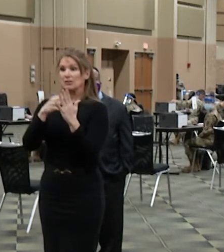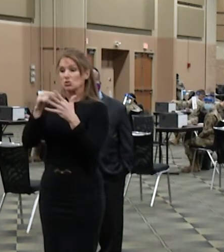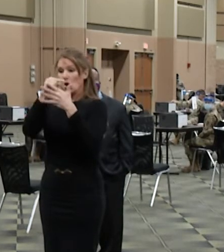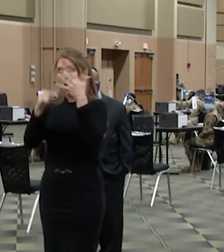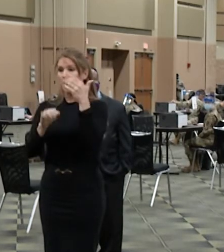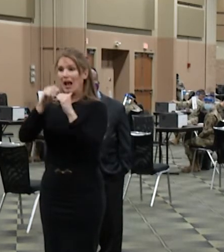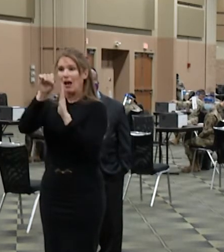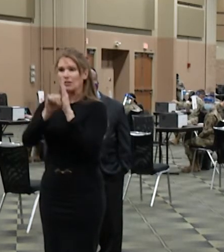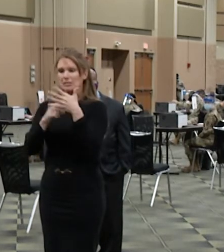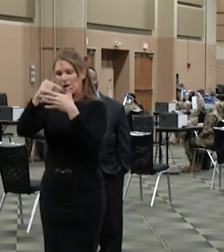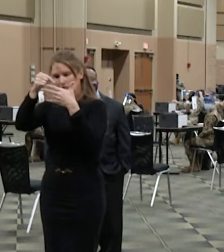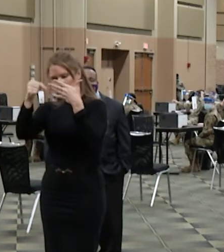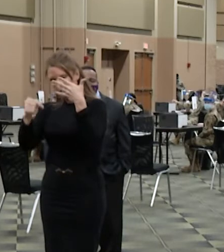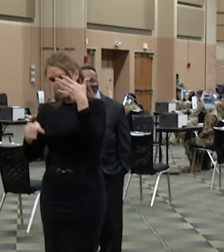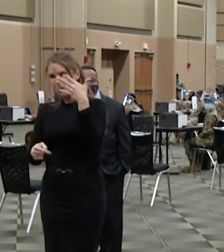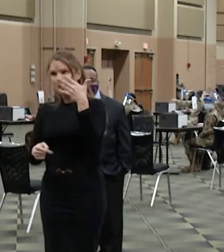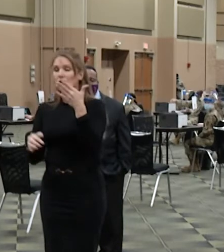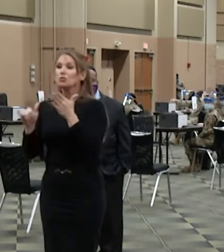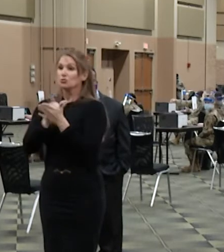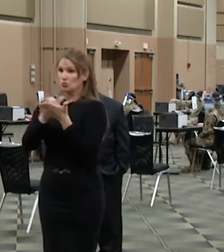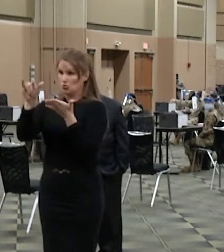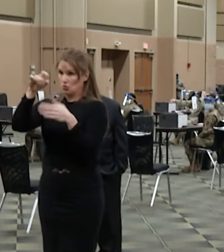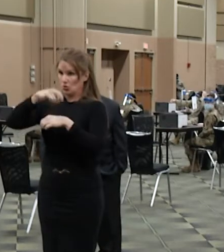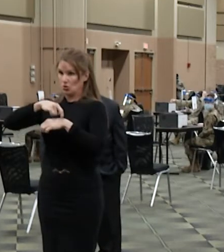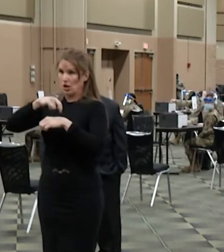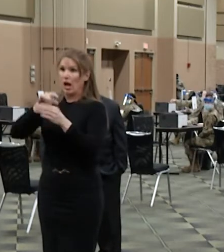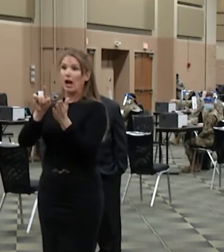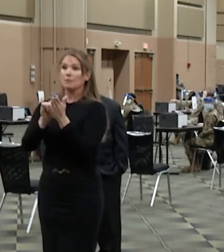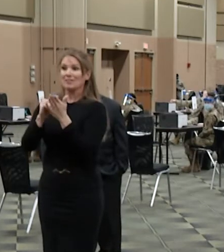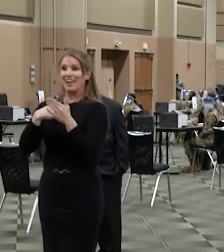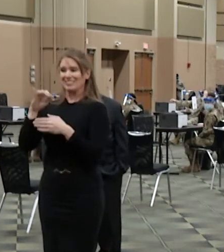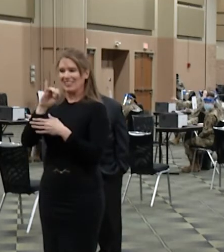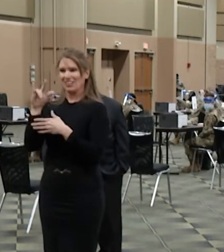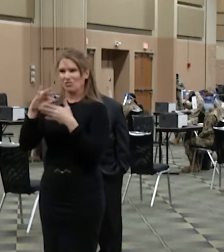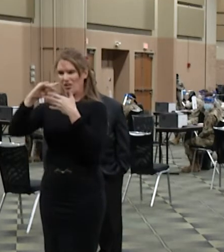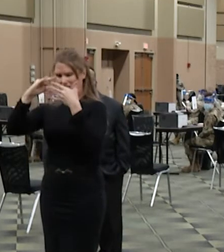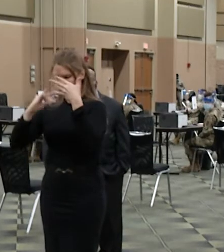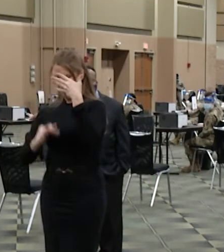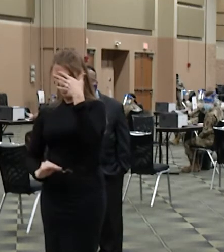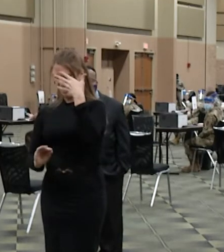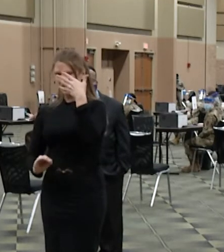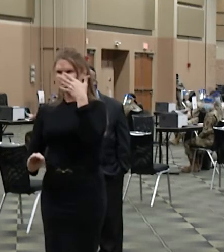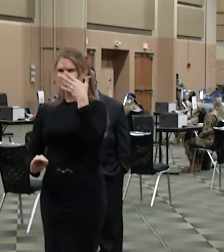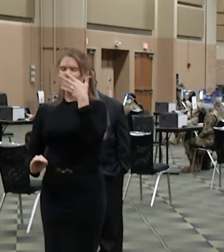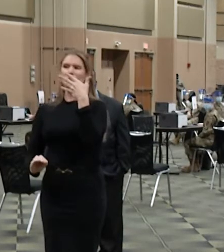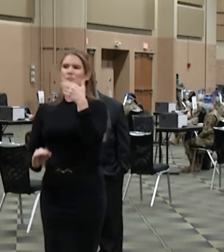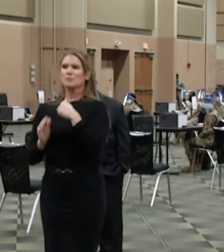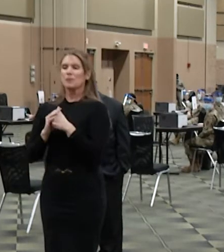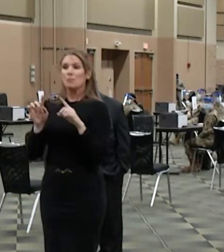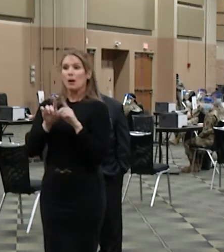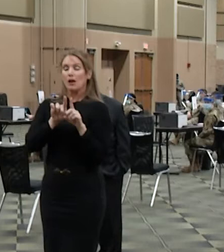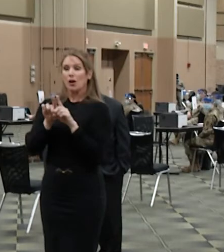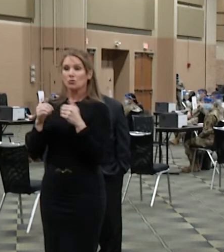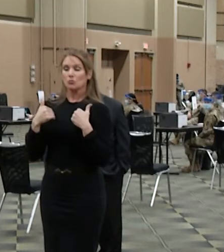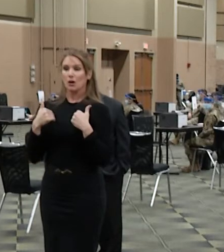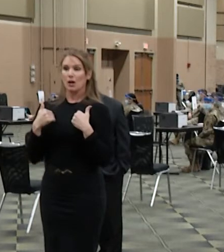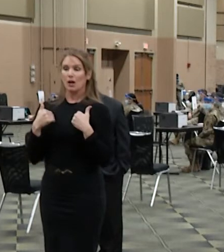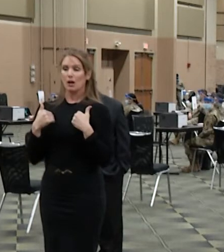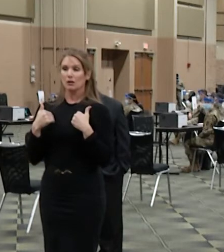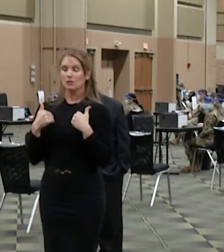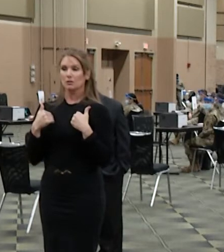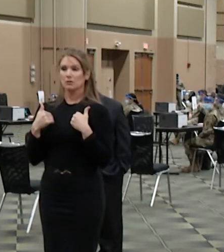are doing. Yeah. And it is the New York Times that has Illinois near the bottom of the list. But they've also had saying